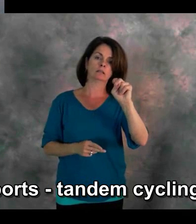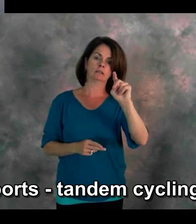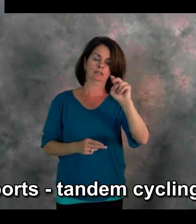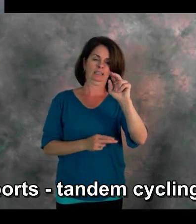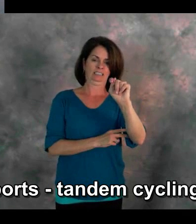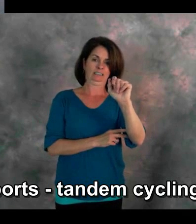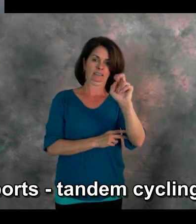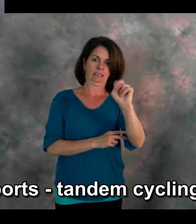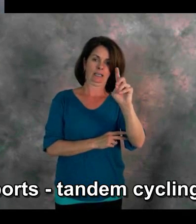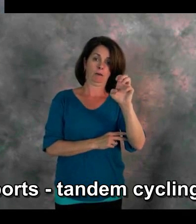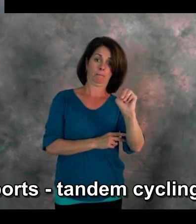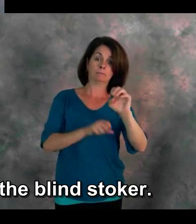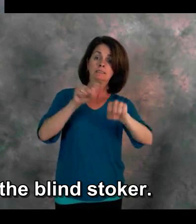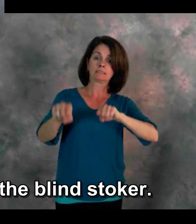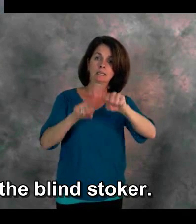tandem cycling,